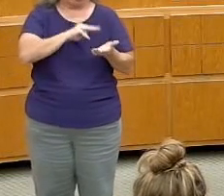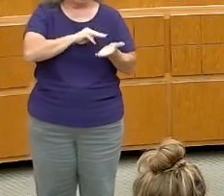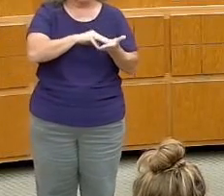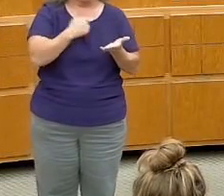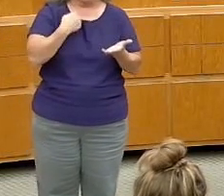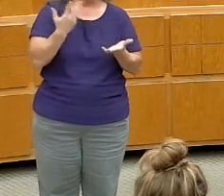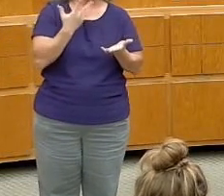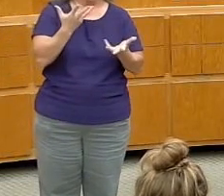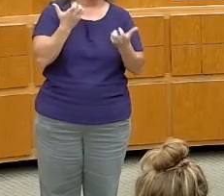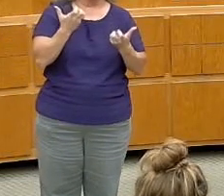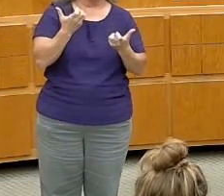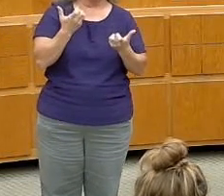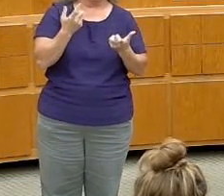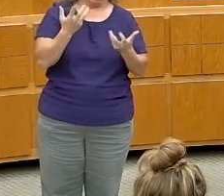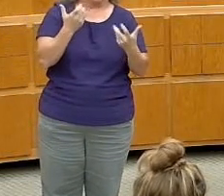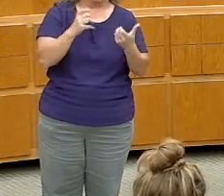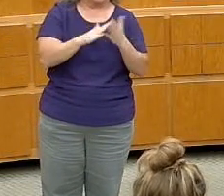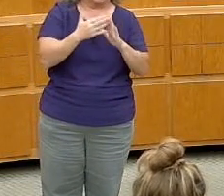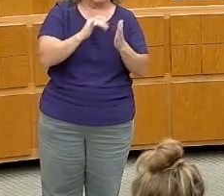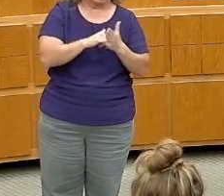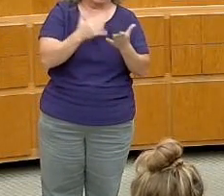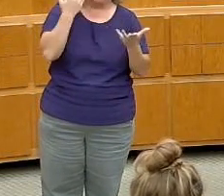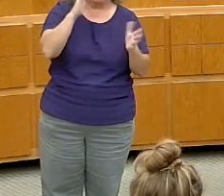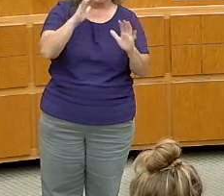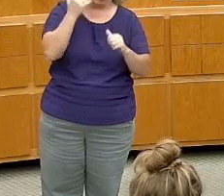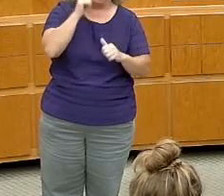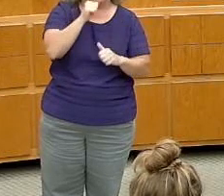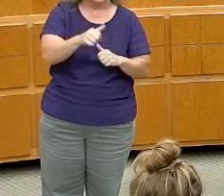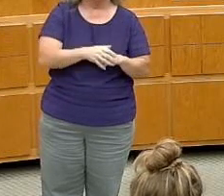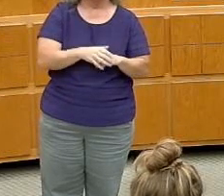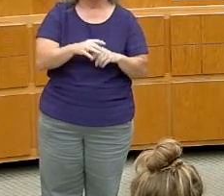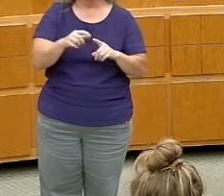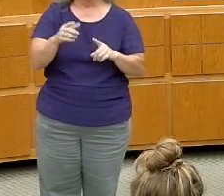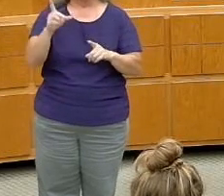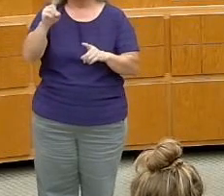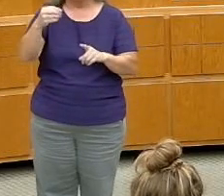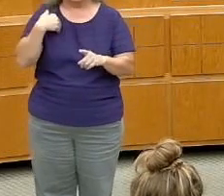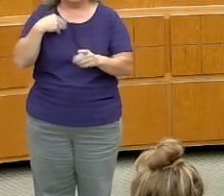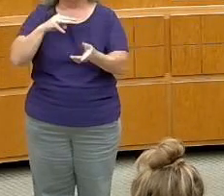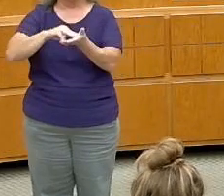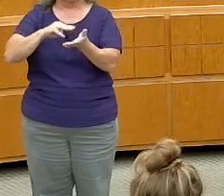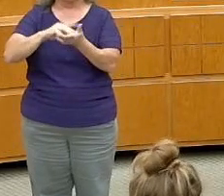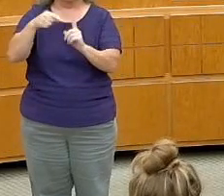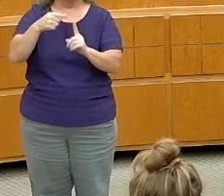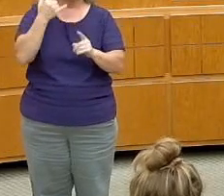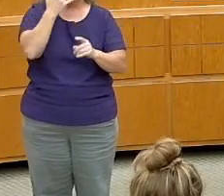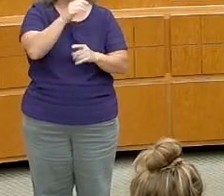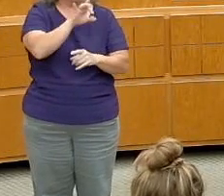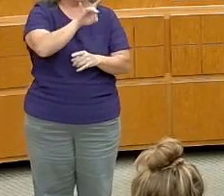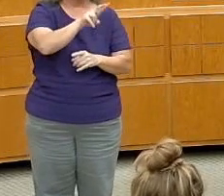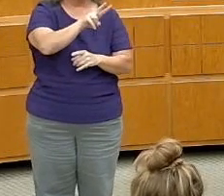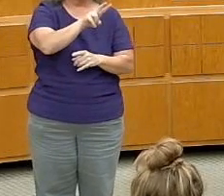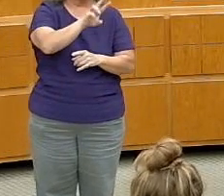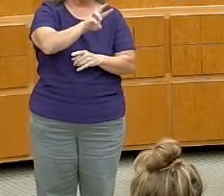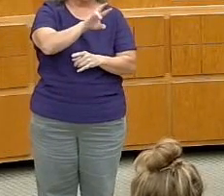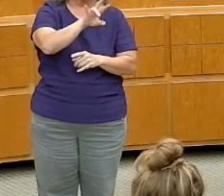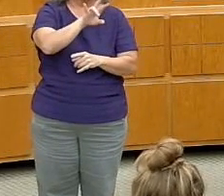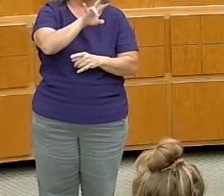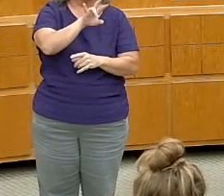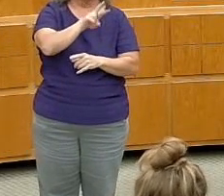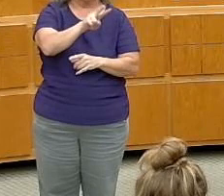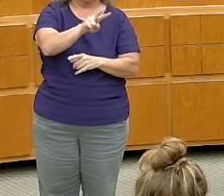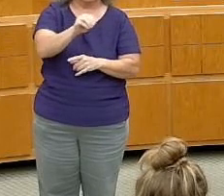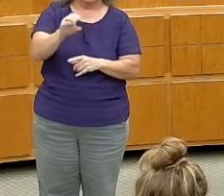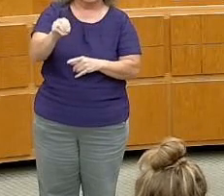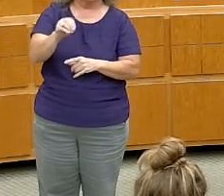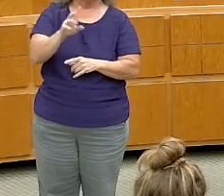we have doctors that are making these calls. And so when you call 826-7200 and you speak with that